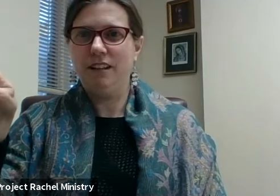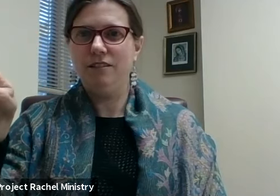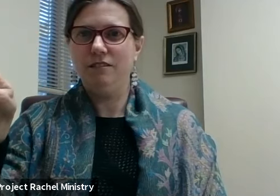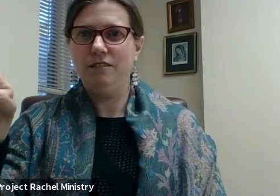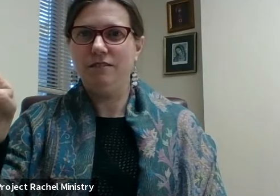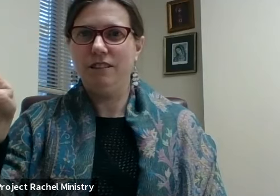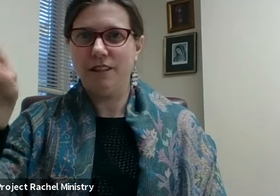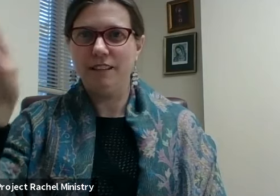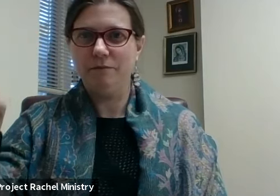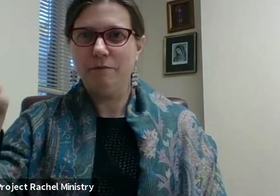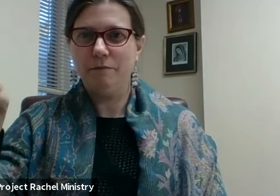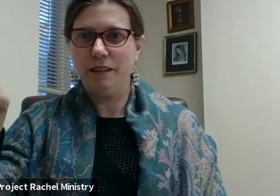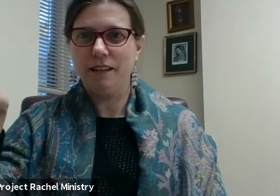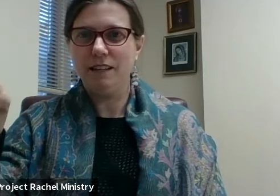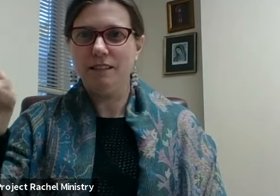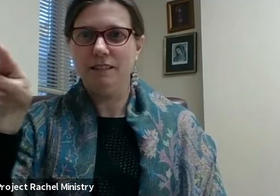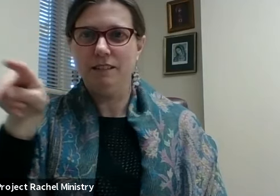Oh, okay. P.